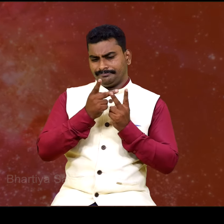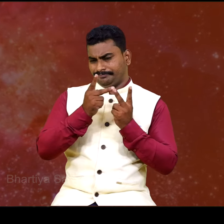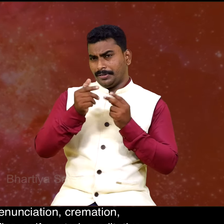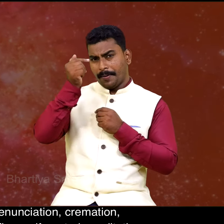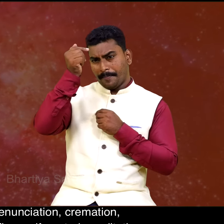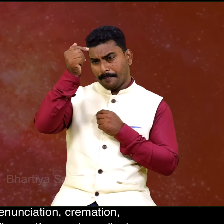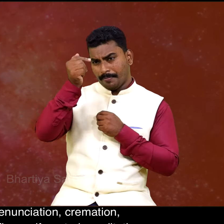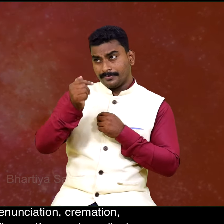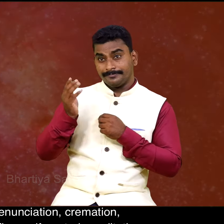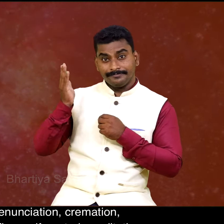renunciation,